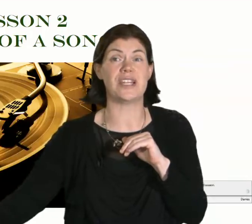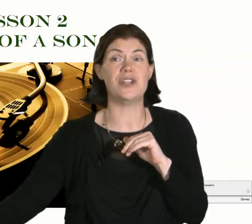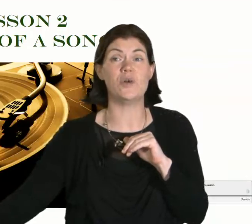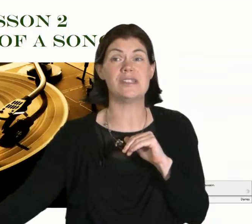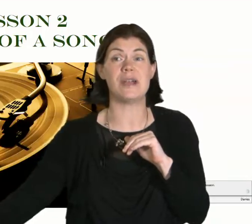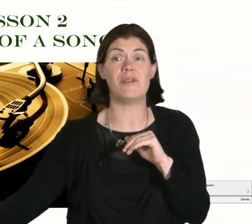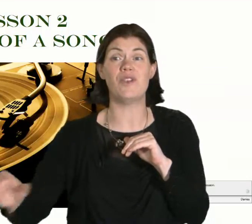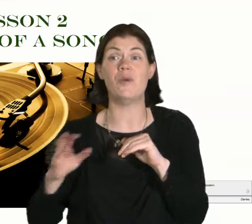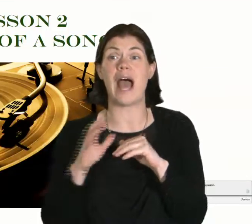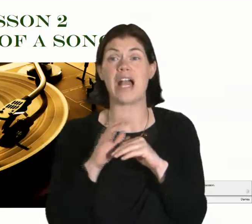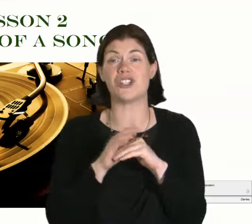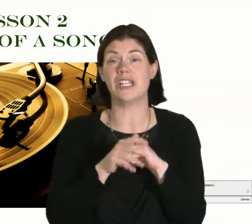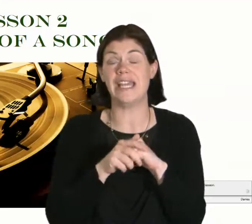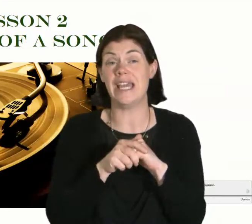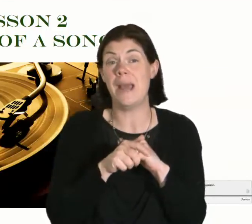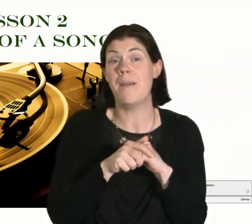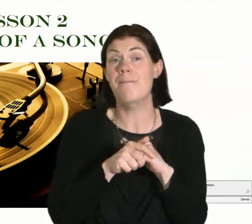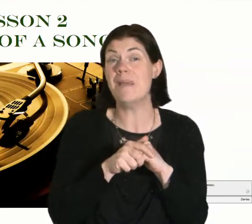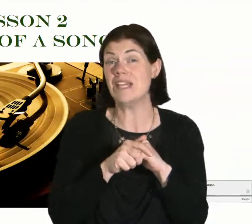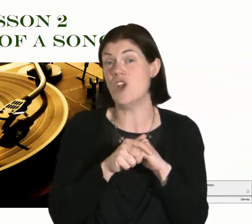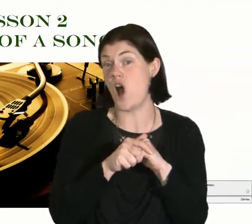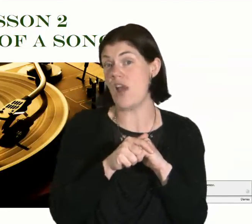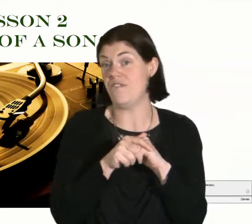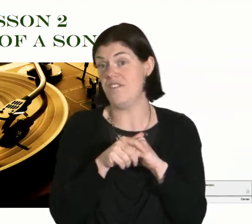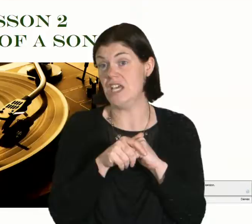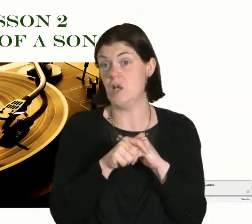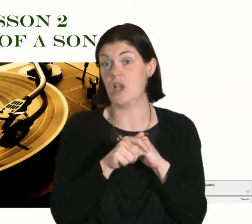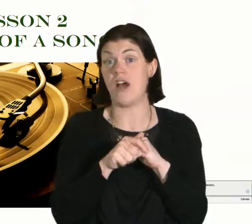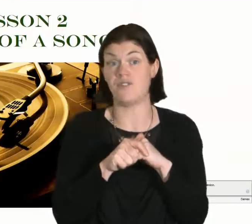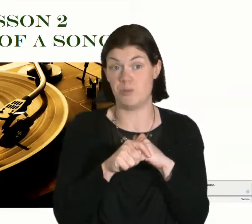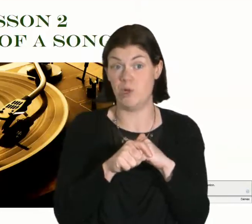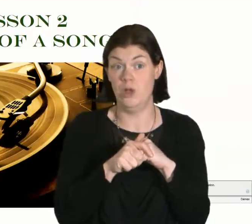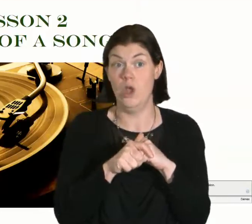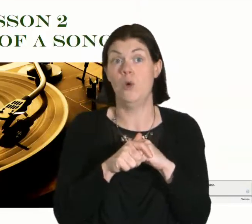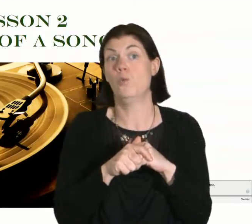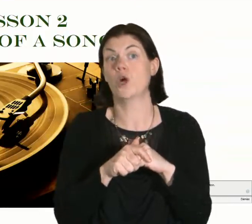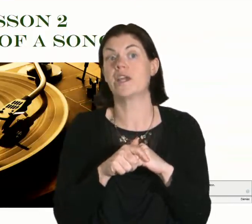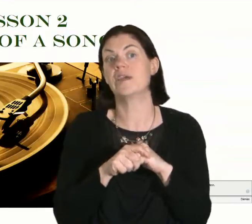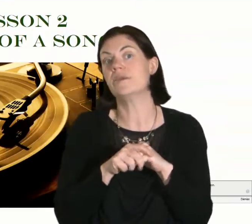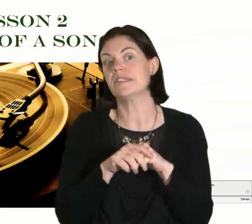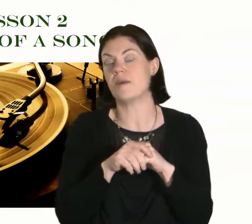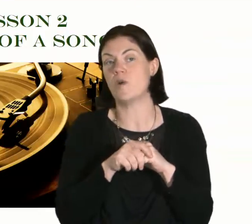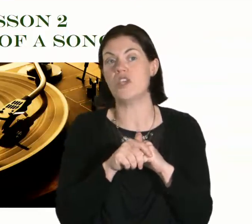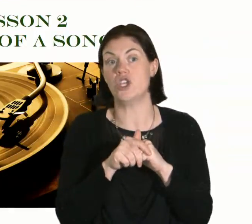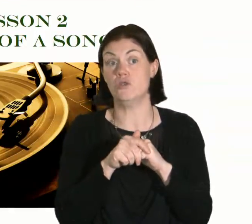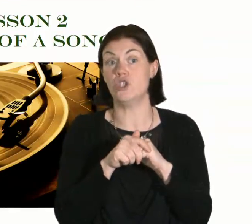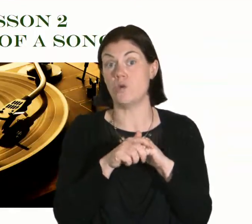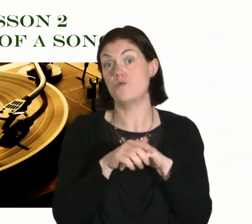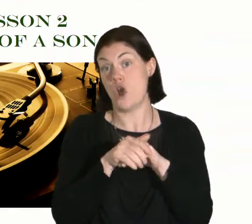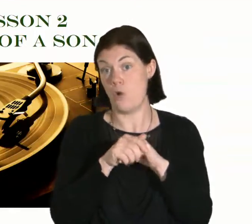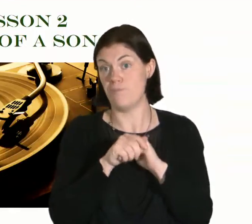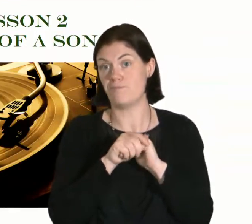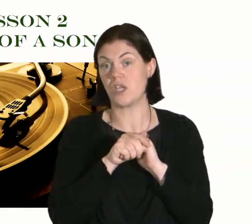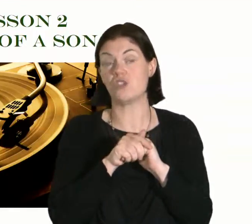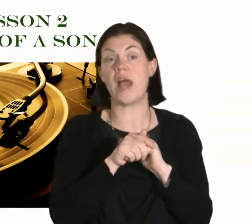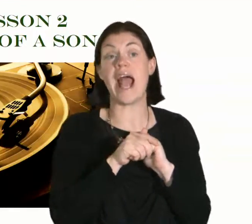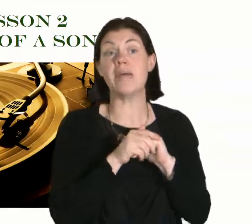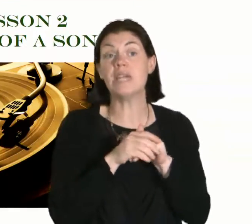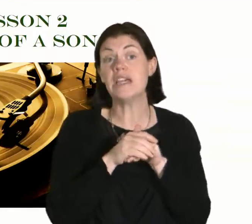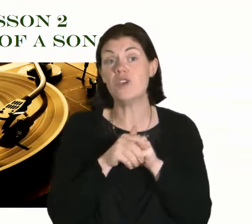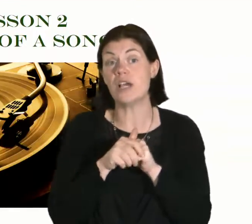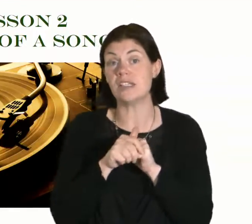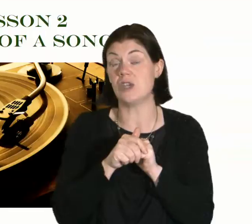do, because I know some of you actually may not feel comfortable working with someone that you don't know. So